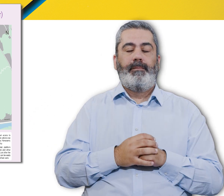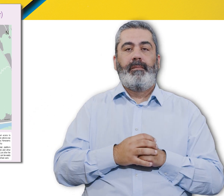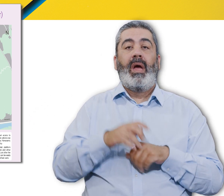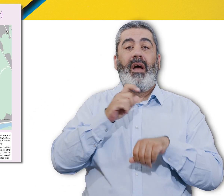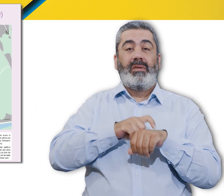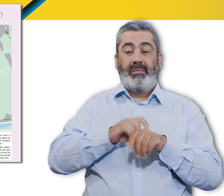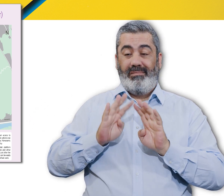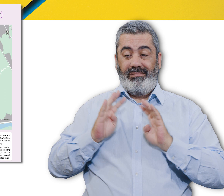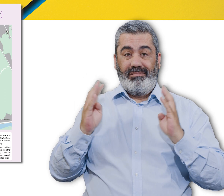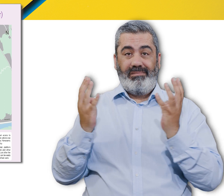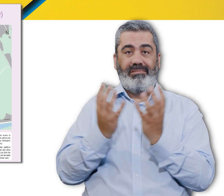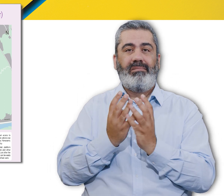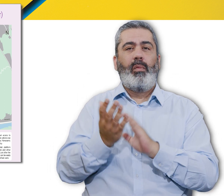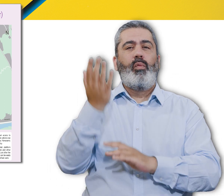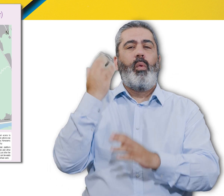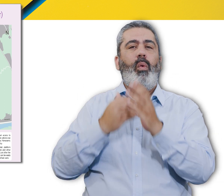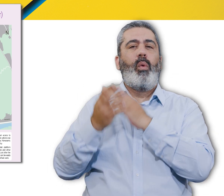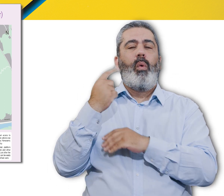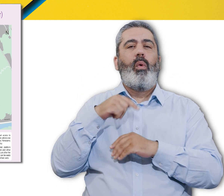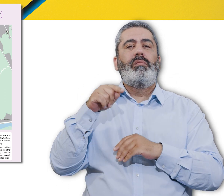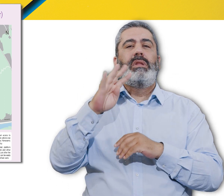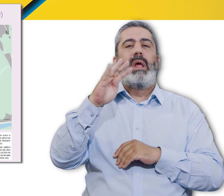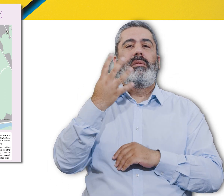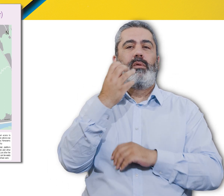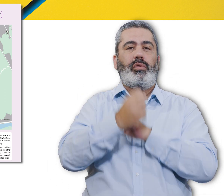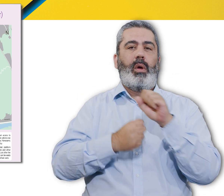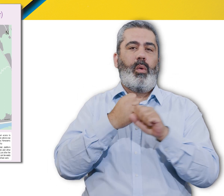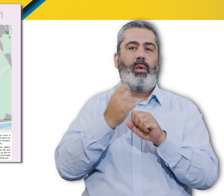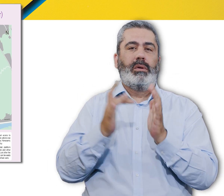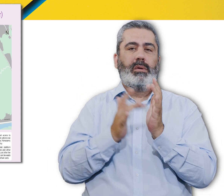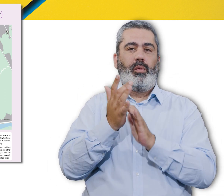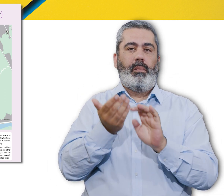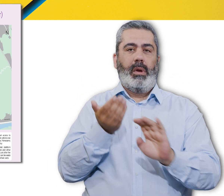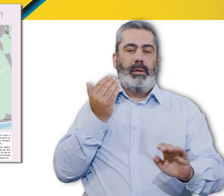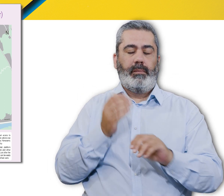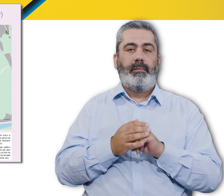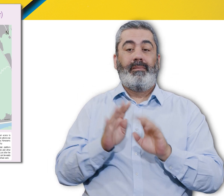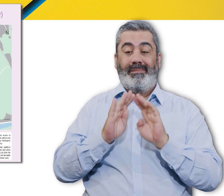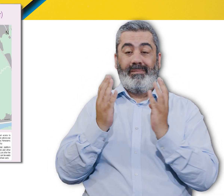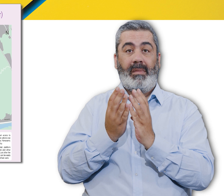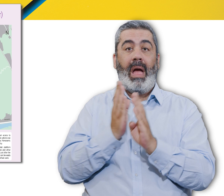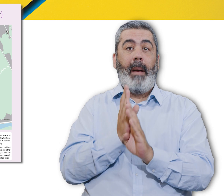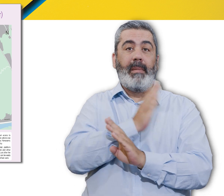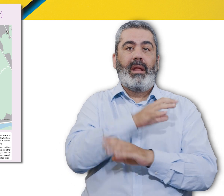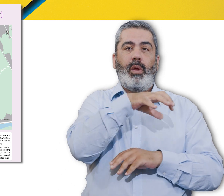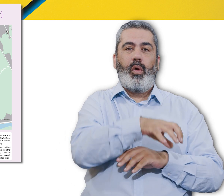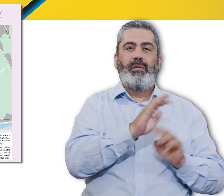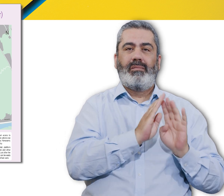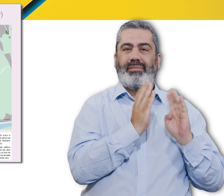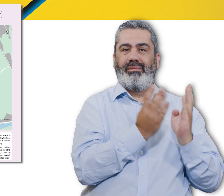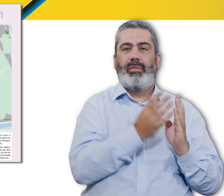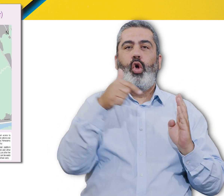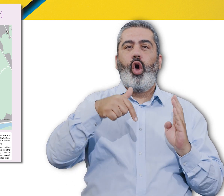were 35 churches within the walls of the castle, although only 10 survive. The castle area was first fortified by the